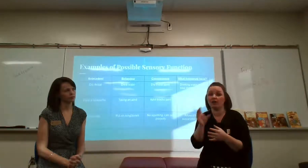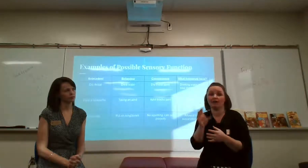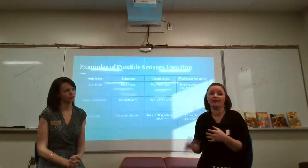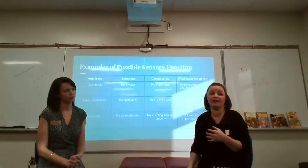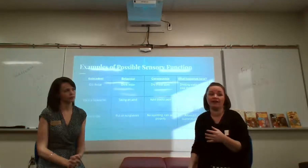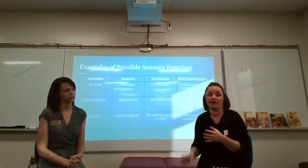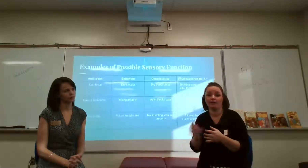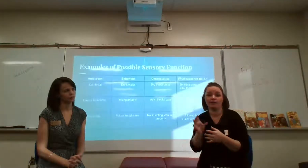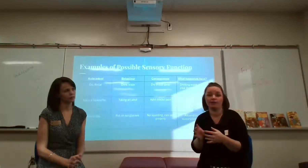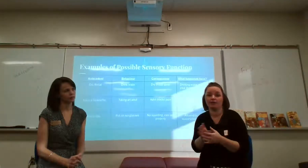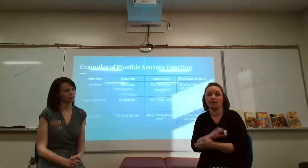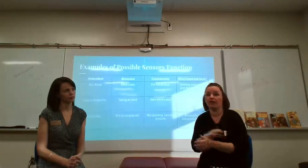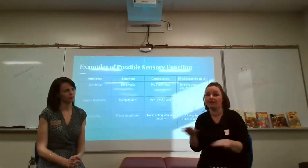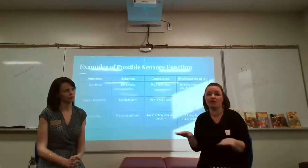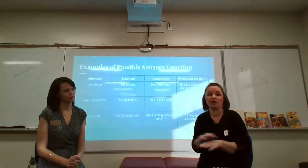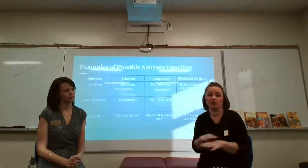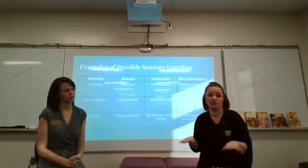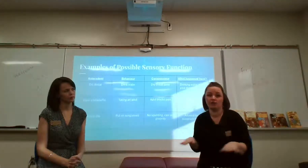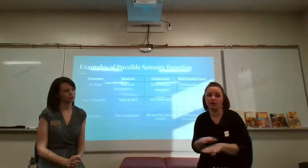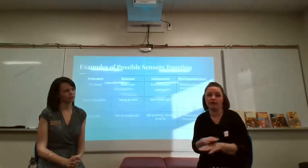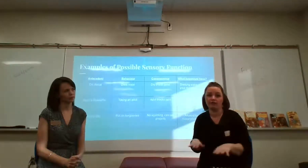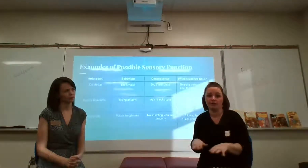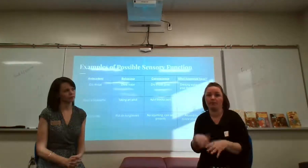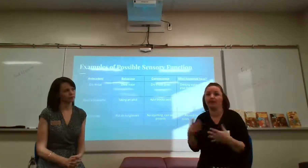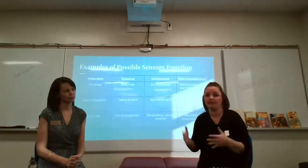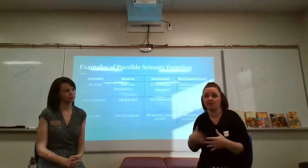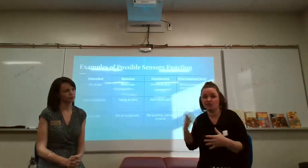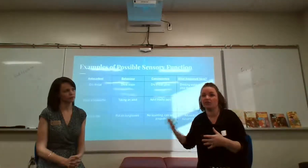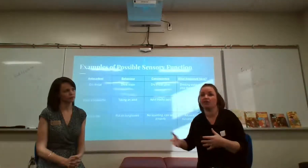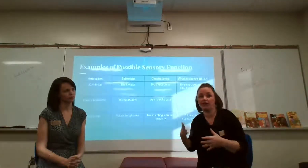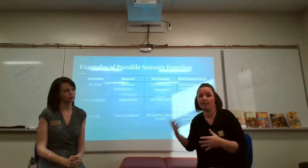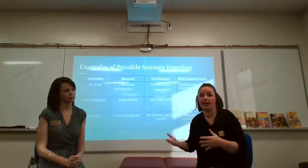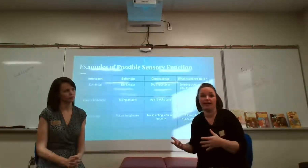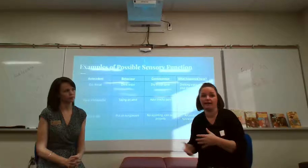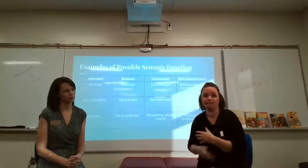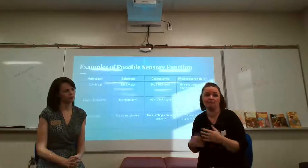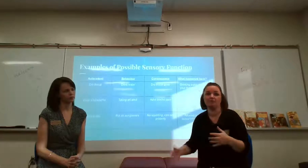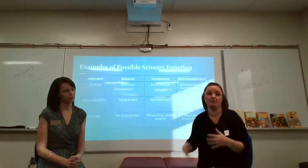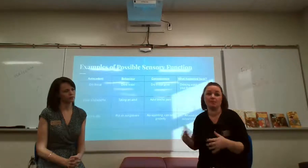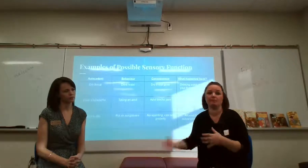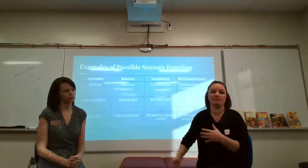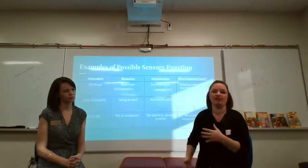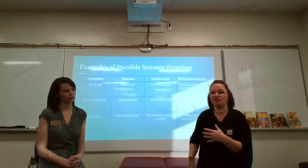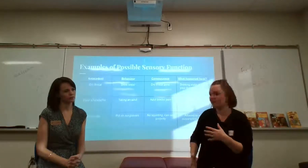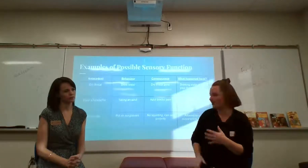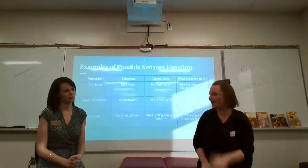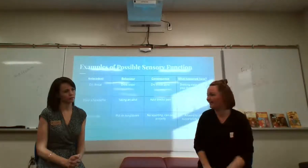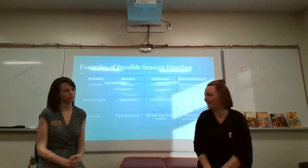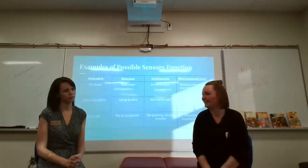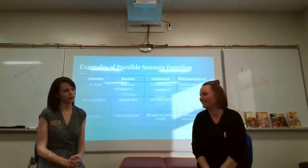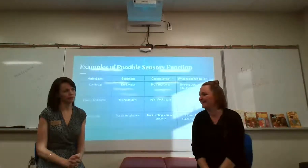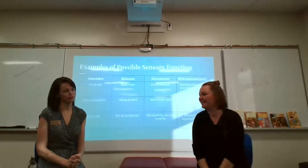on a skill acquisition, it's not going to work ever because it's just going to come back and sometimes with a vengeance, right? Yeah.